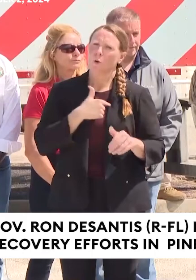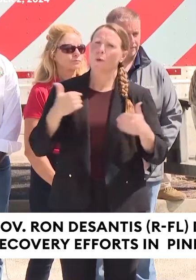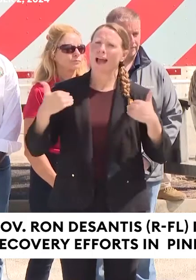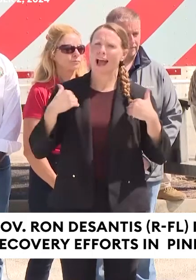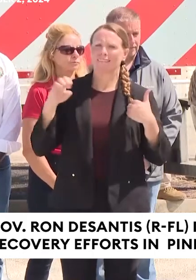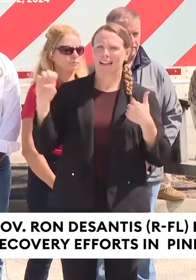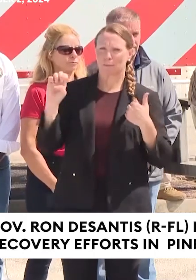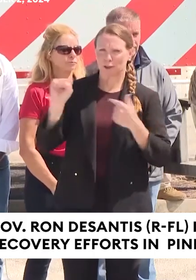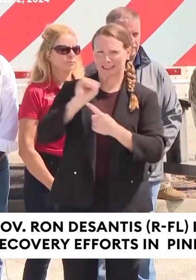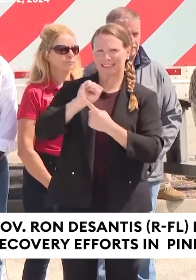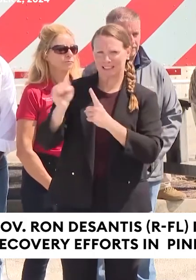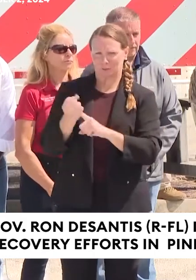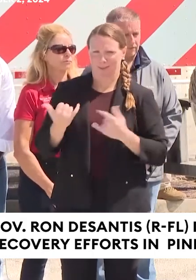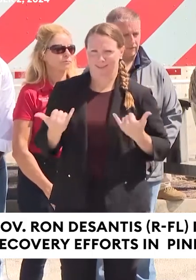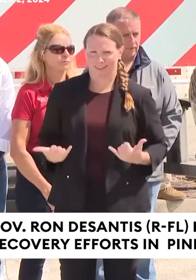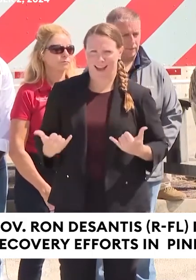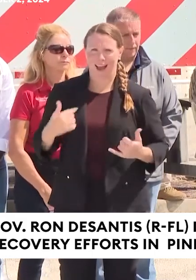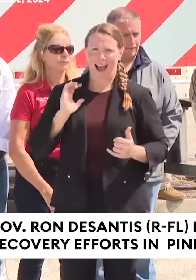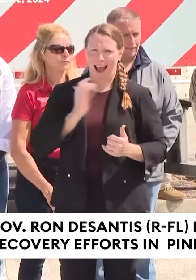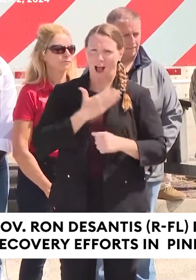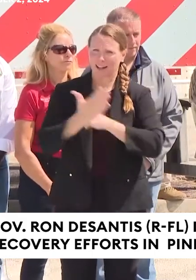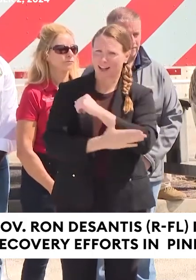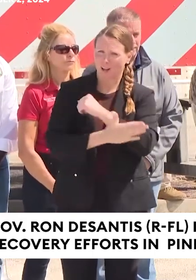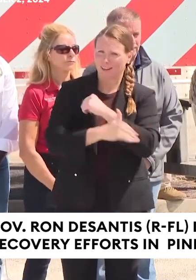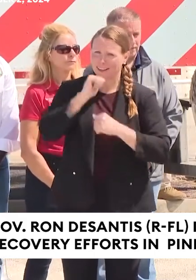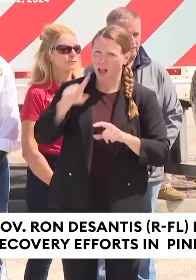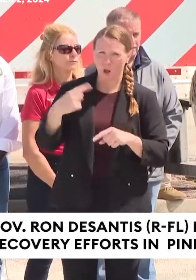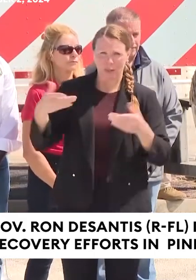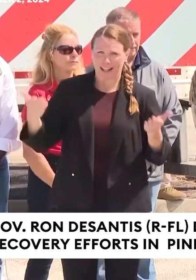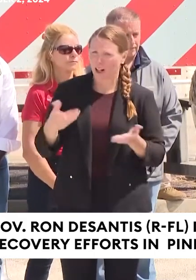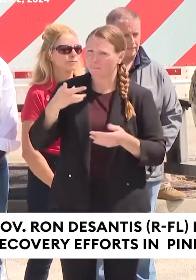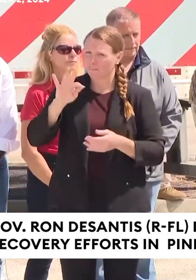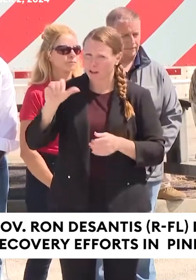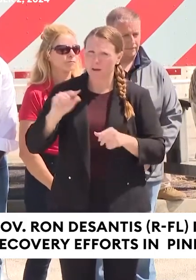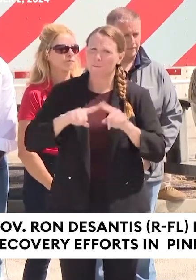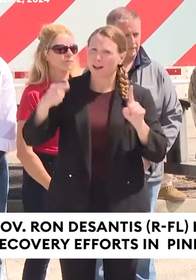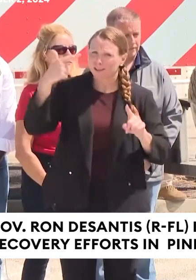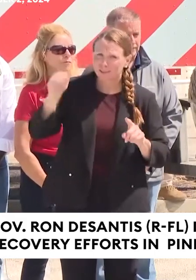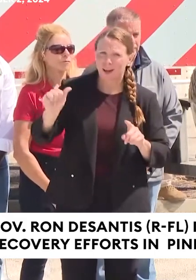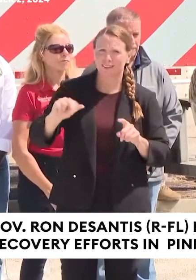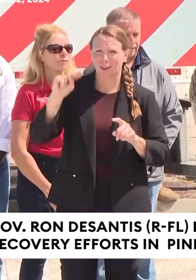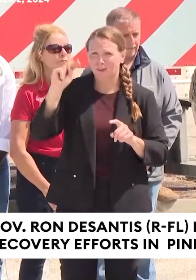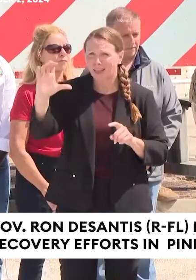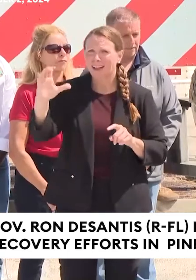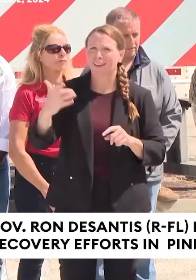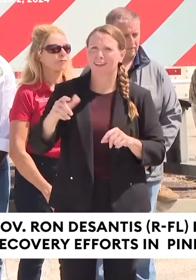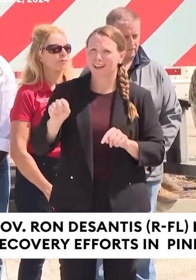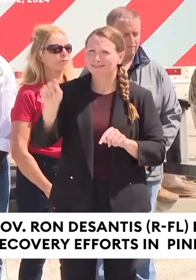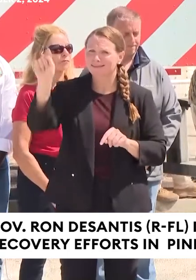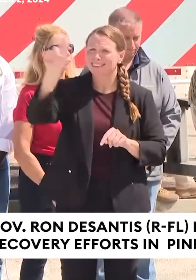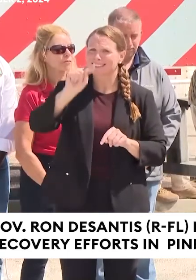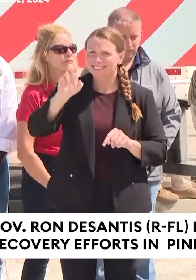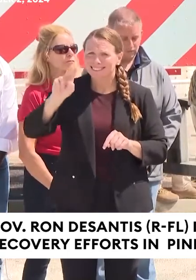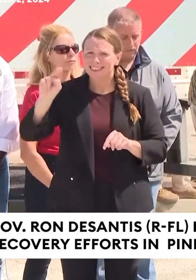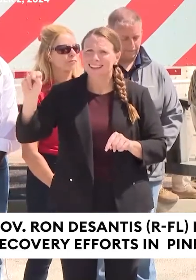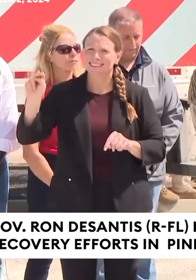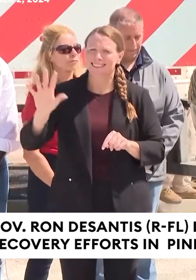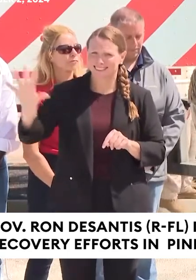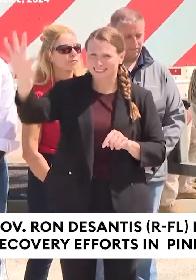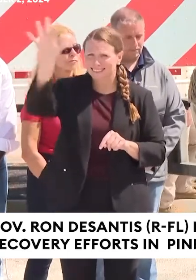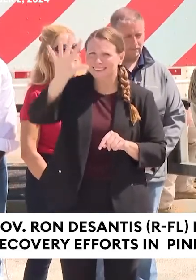emergency situation in our country, not just in Florida, but in Georgia, North Carolina, and Tennessee in